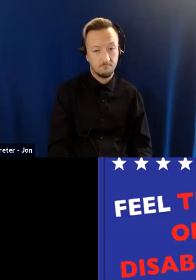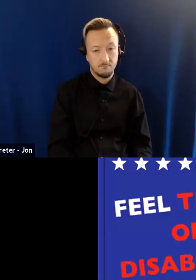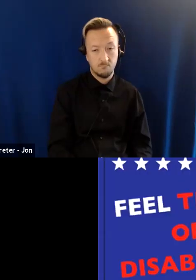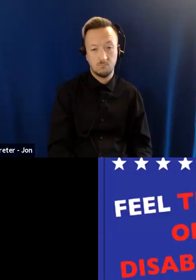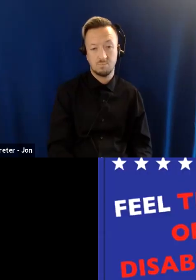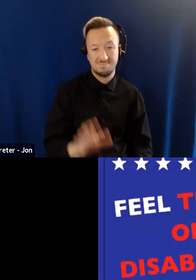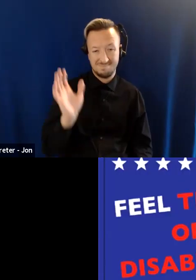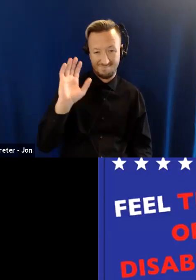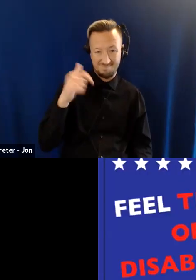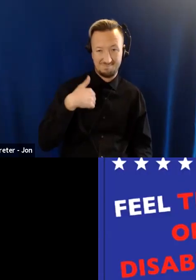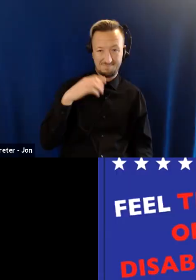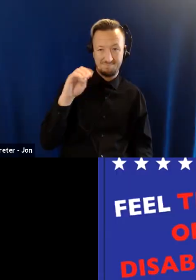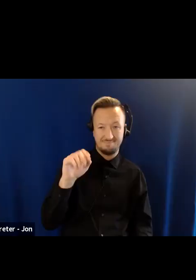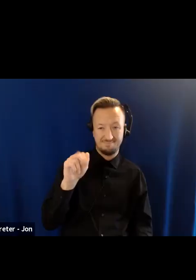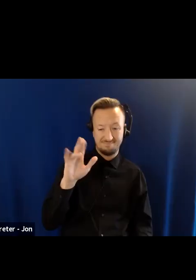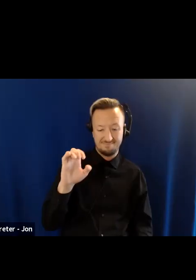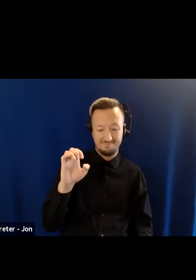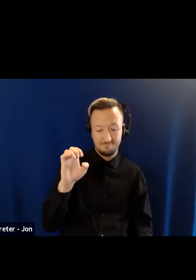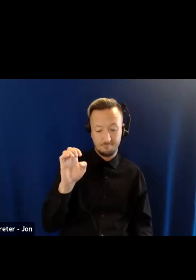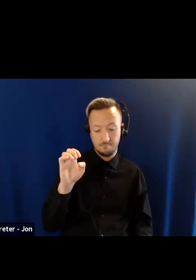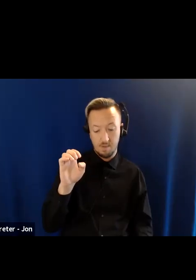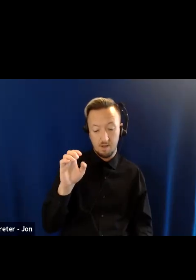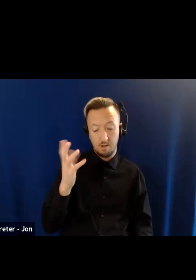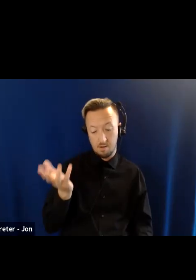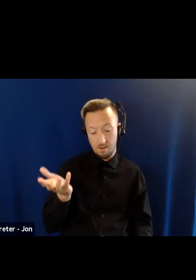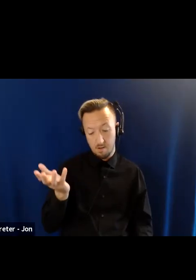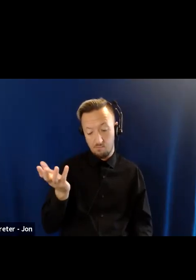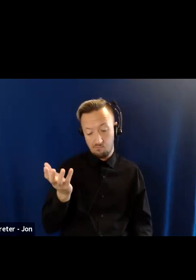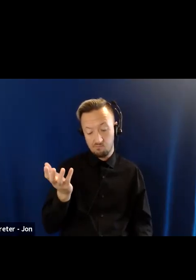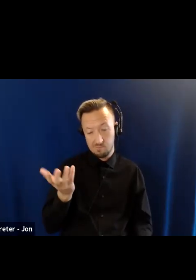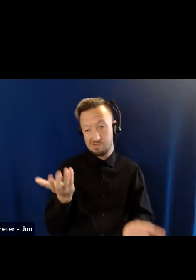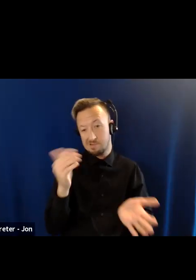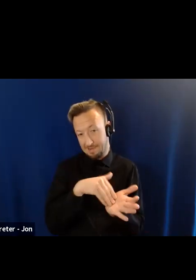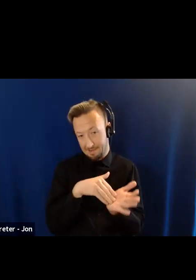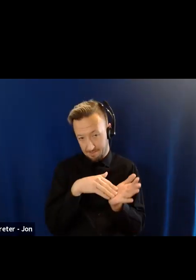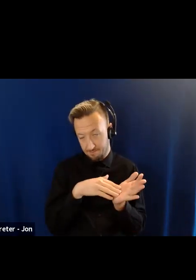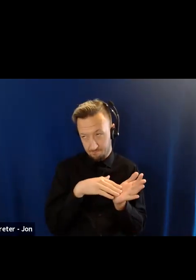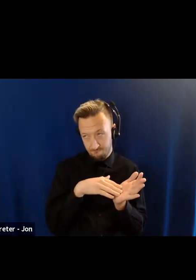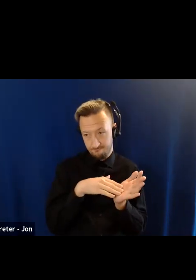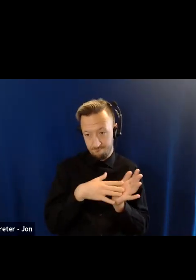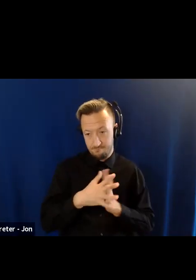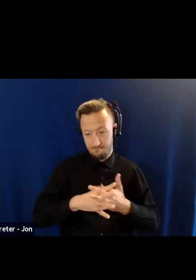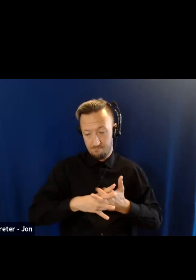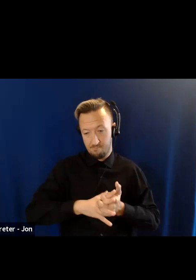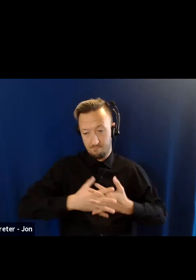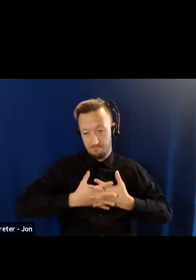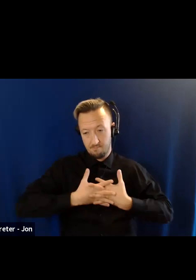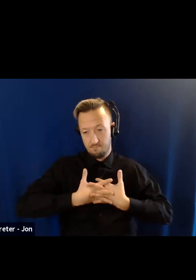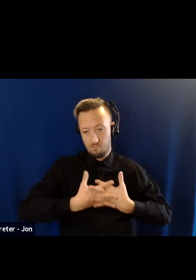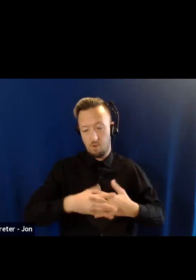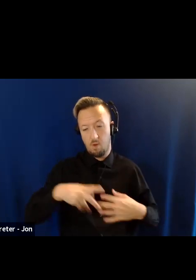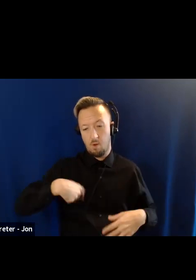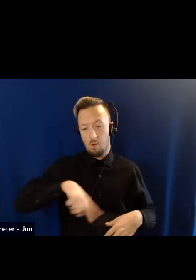Hi, everybody. This is Marcy. So, once again, we